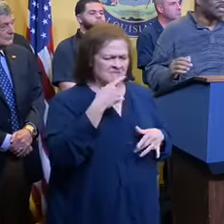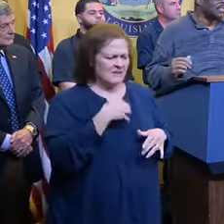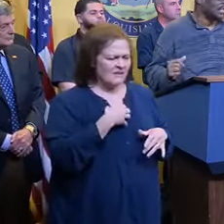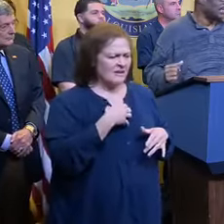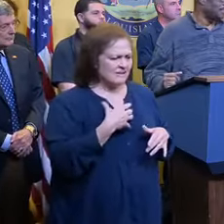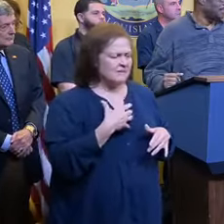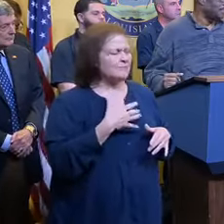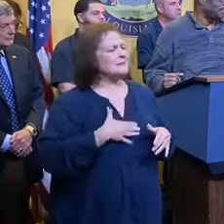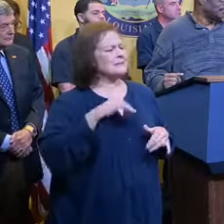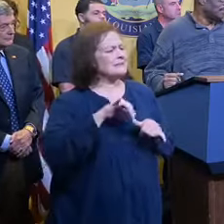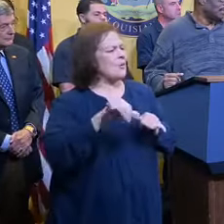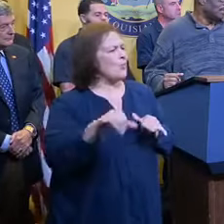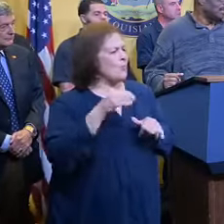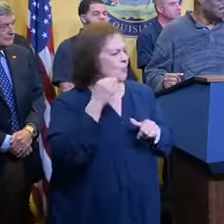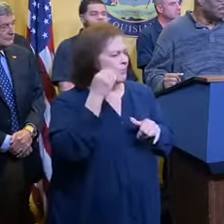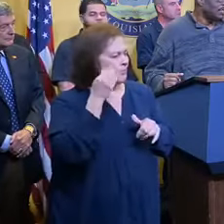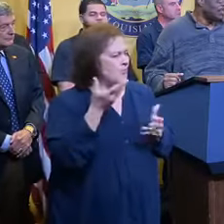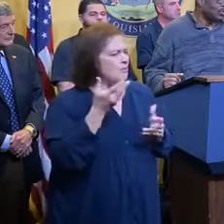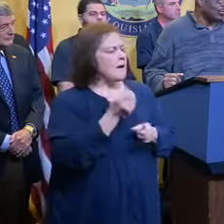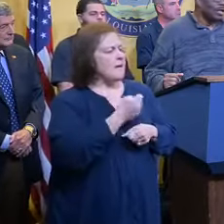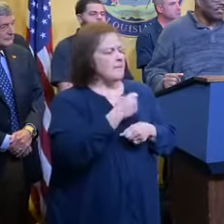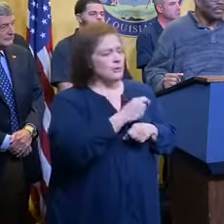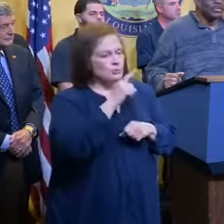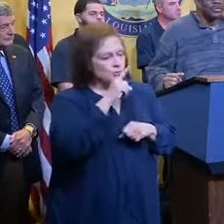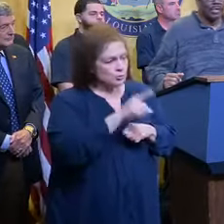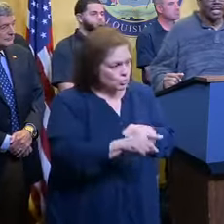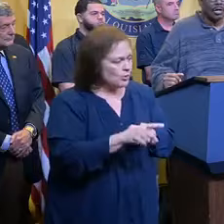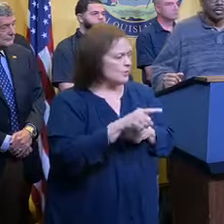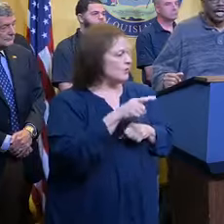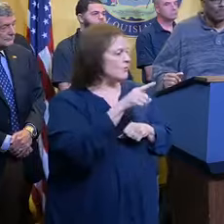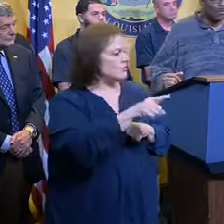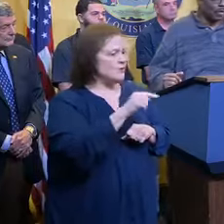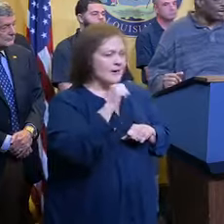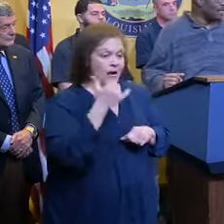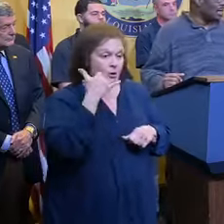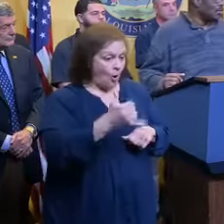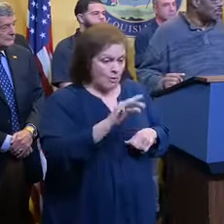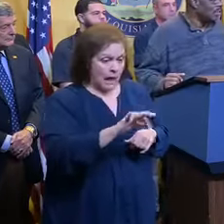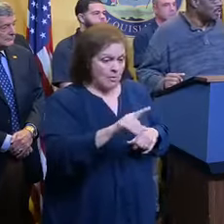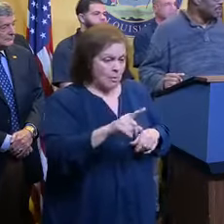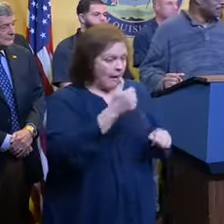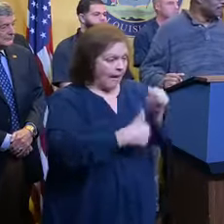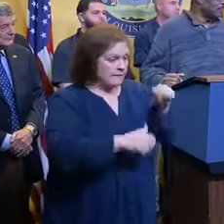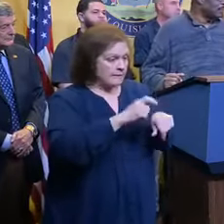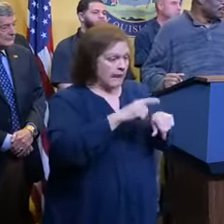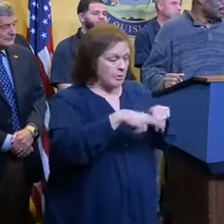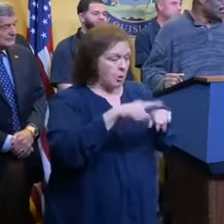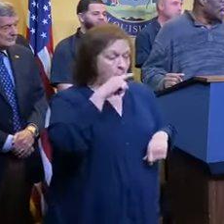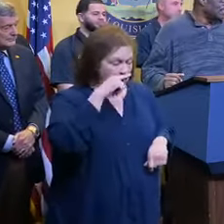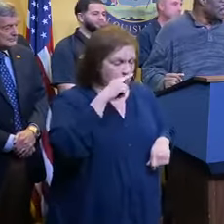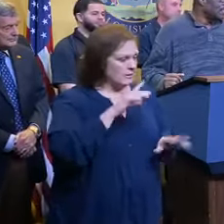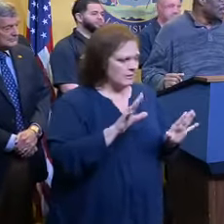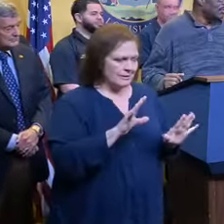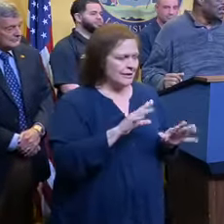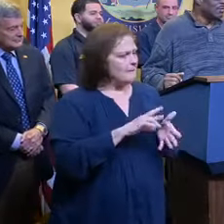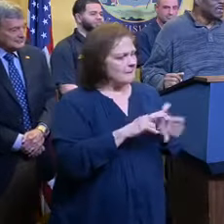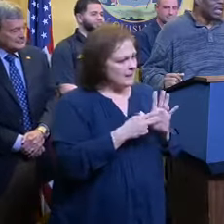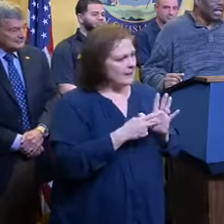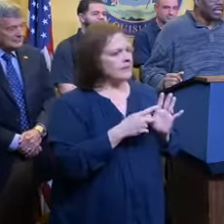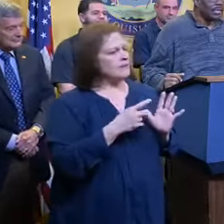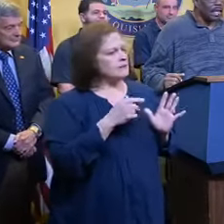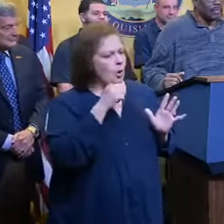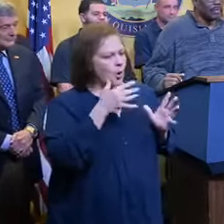what it is, stay at home. Make sure that you do not call 911 every time you sneeze. The reality of it is we do